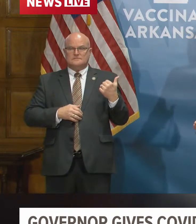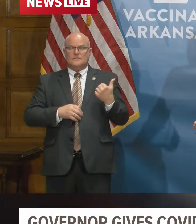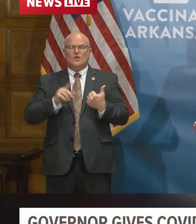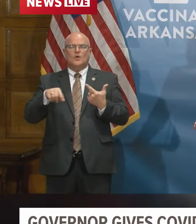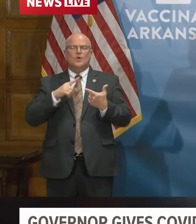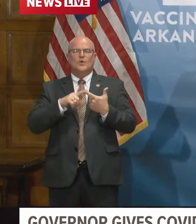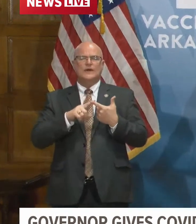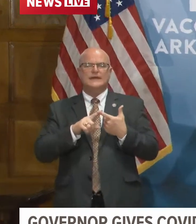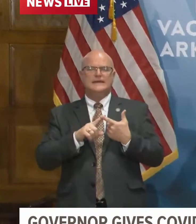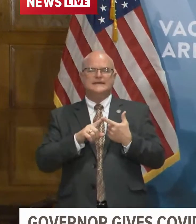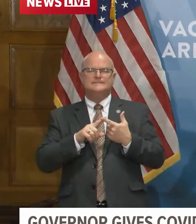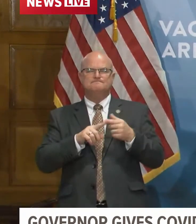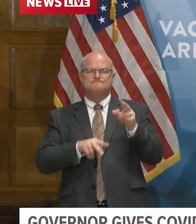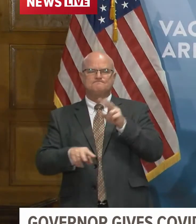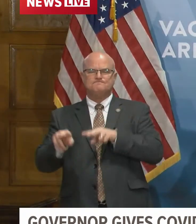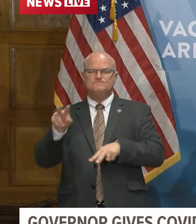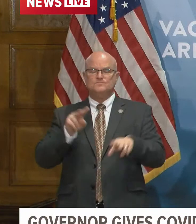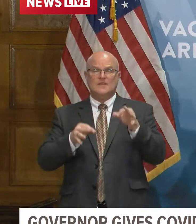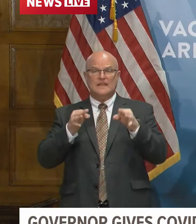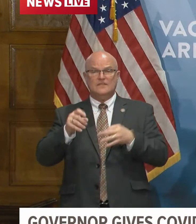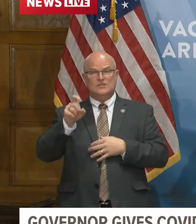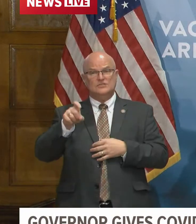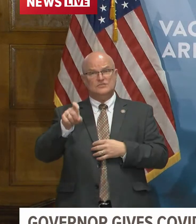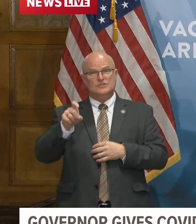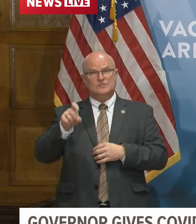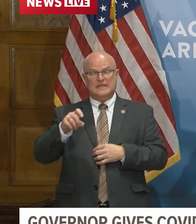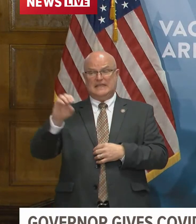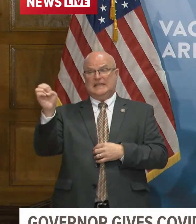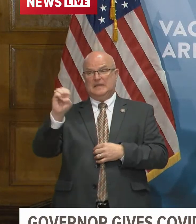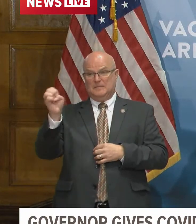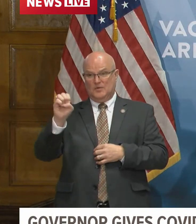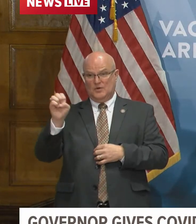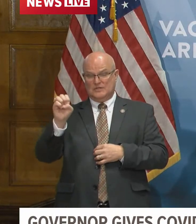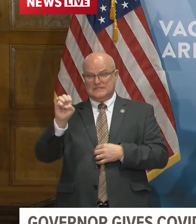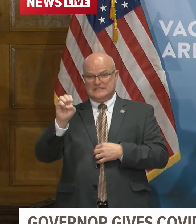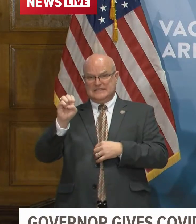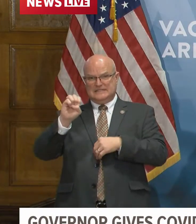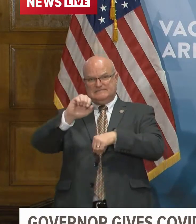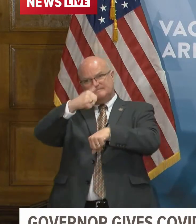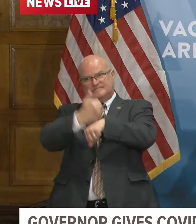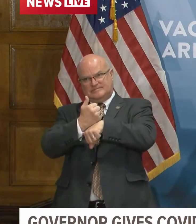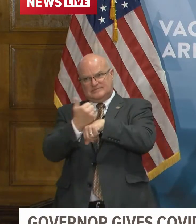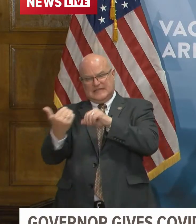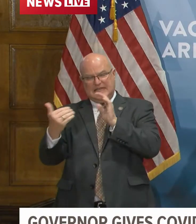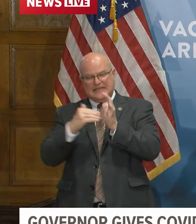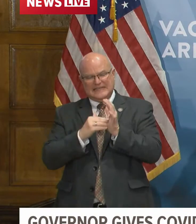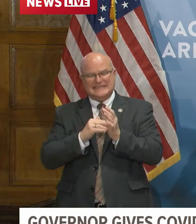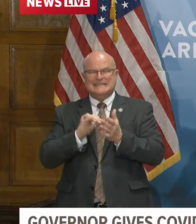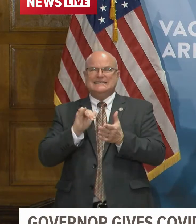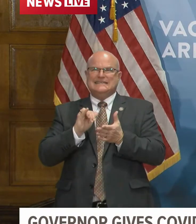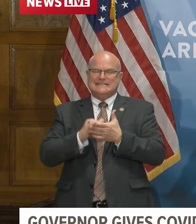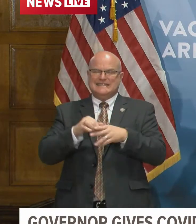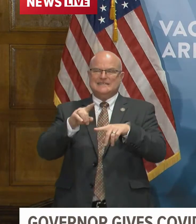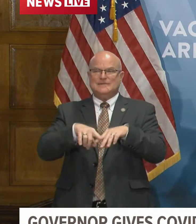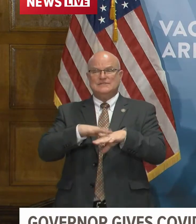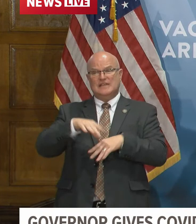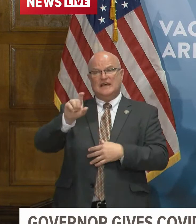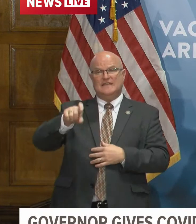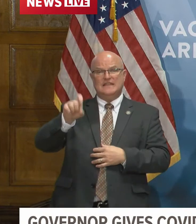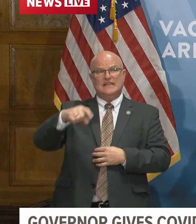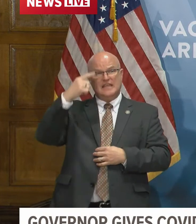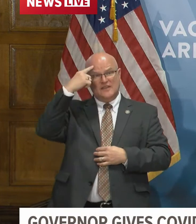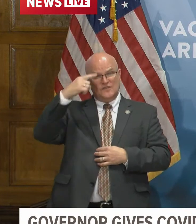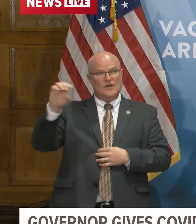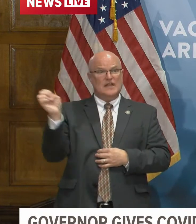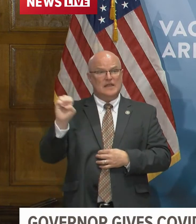Whenever you look at whether there should be an emergency reinstated, that depends upon the need